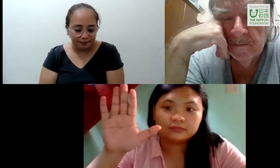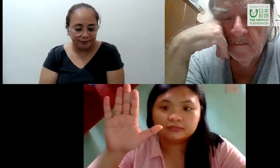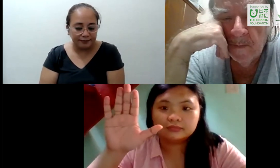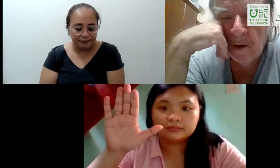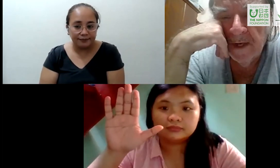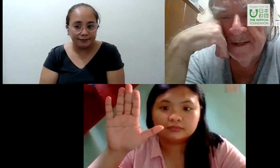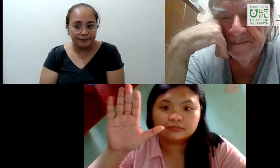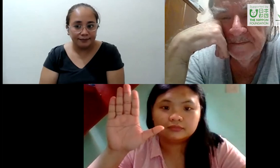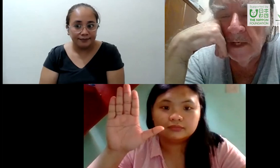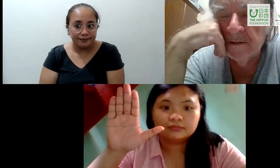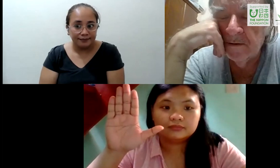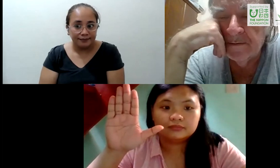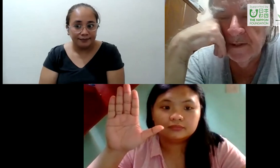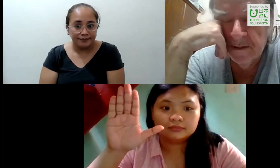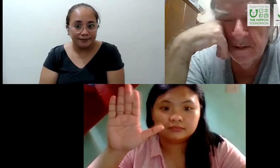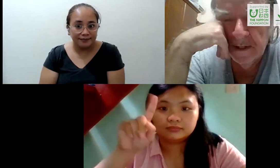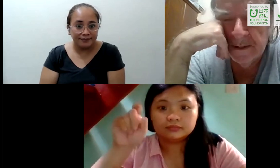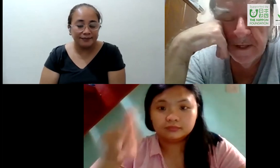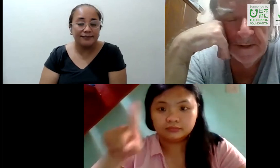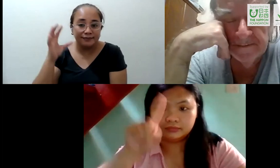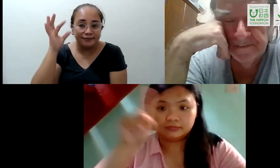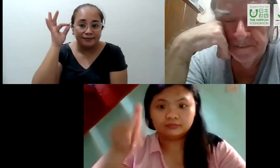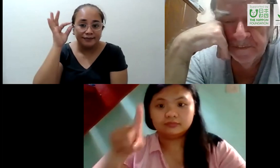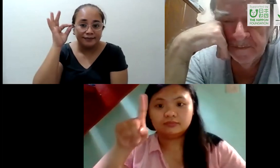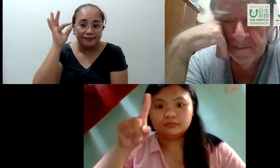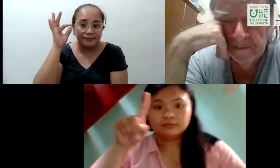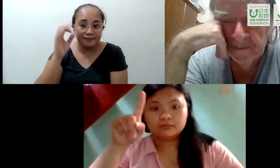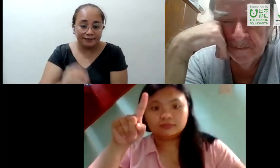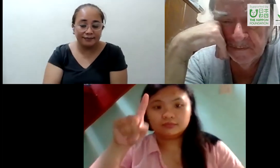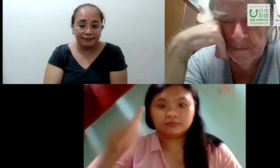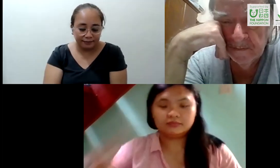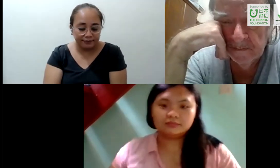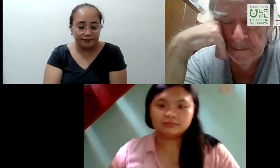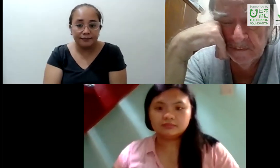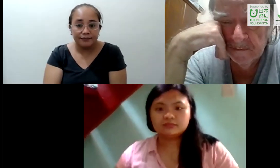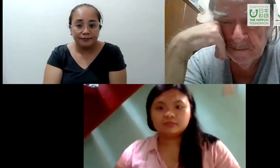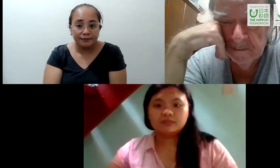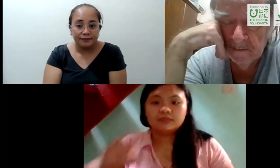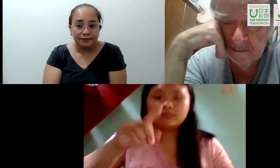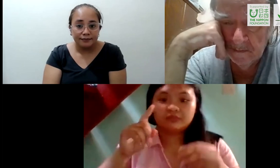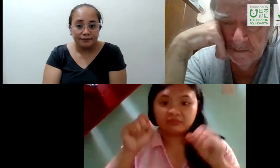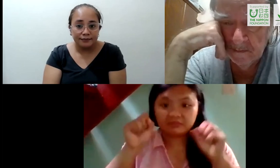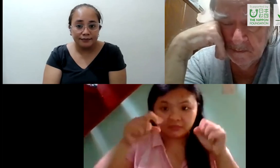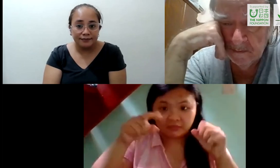Okay. Okay? Jasmine has a Yes, question. Jasmine. Yes, Jasmine. Sir,